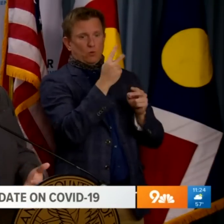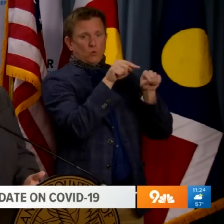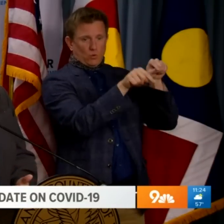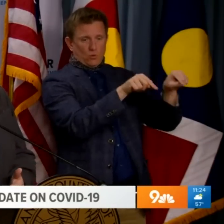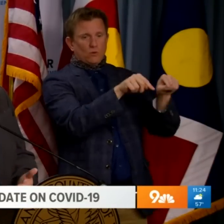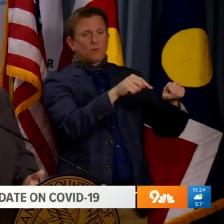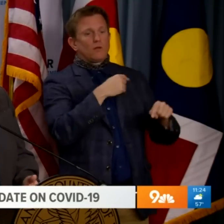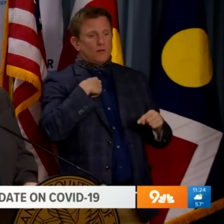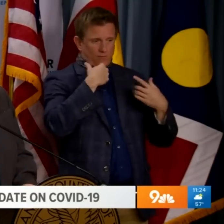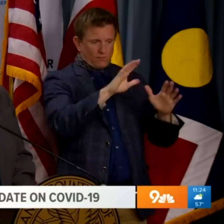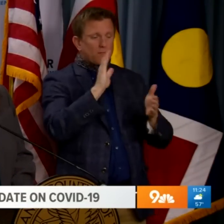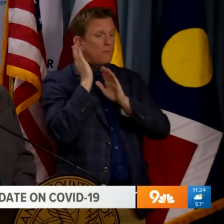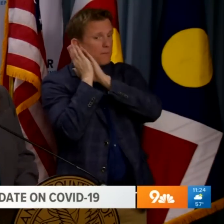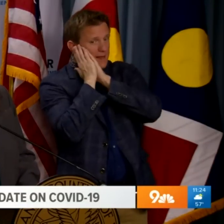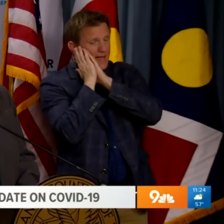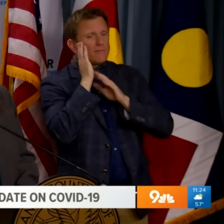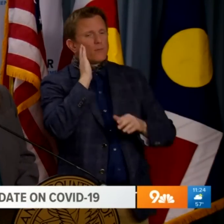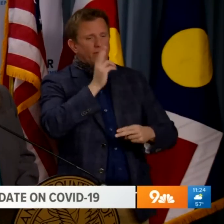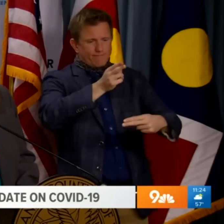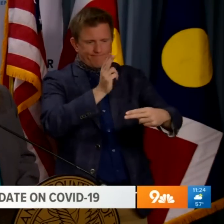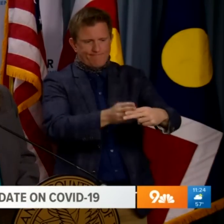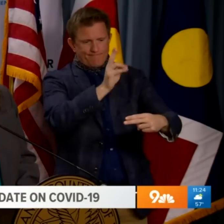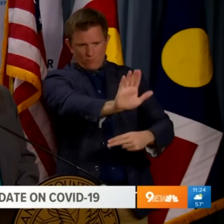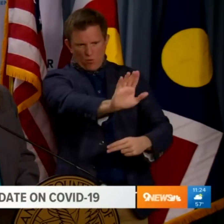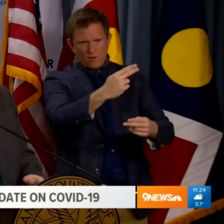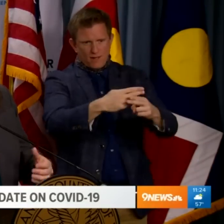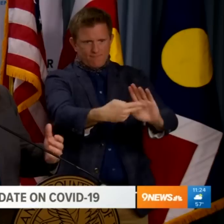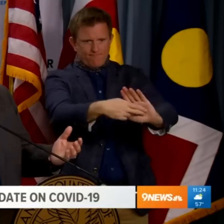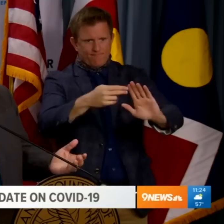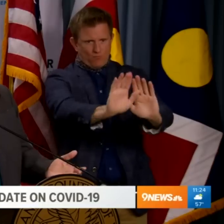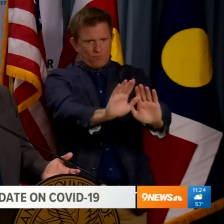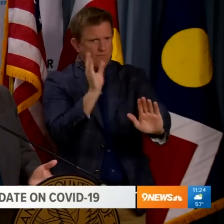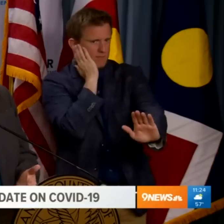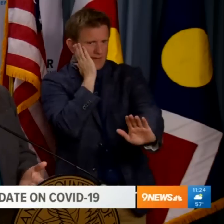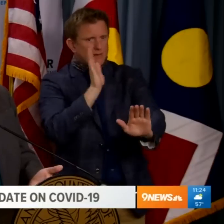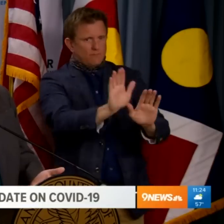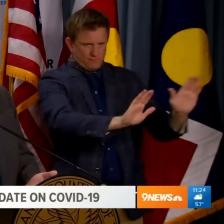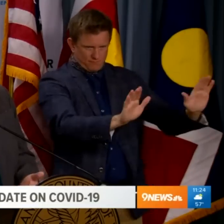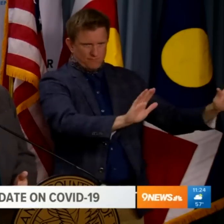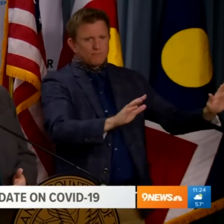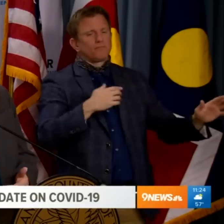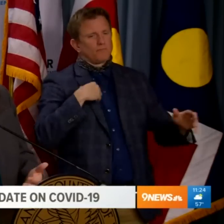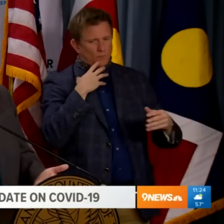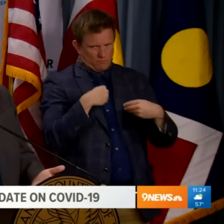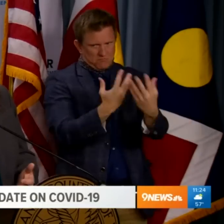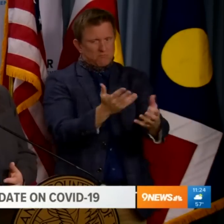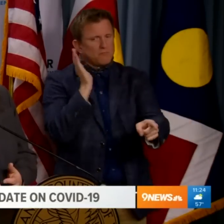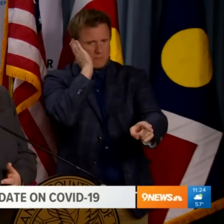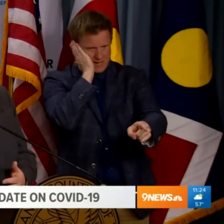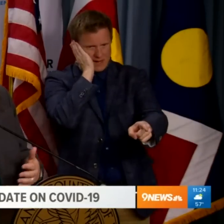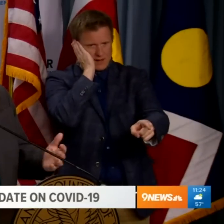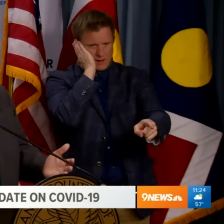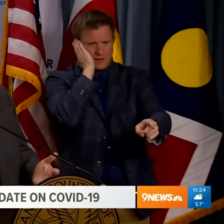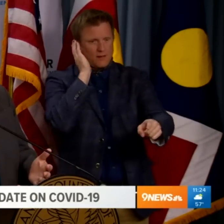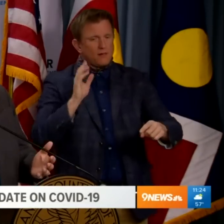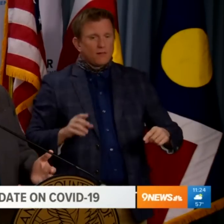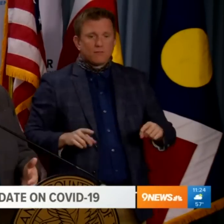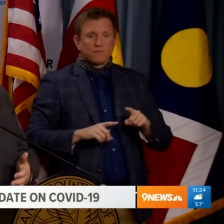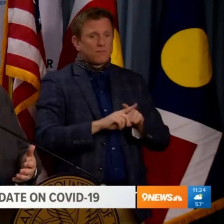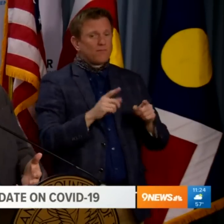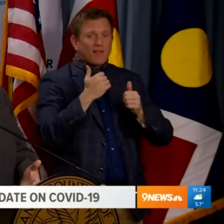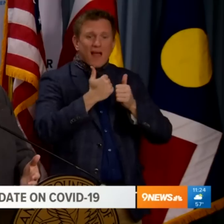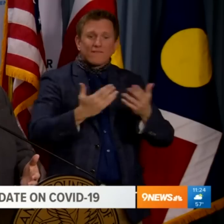and in the hotel rooms in the respite room? Yeah, so exit strategy is something that we continue to discuss. But overall, in the